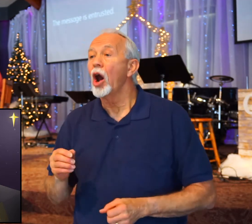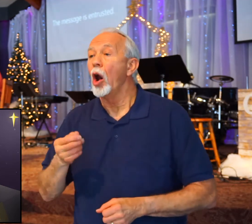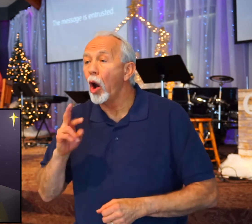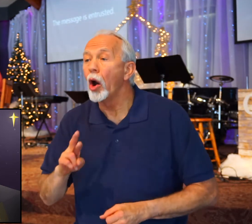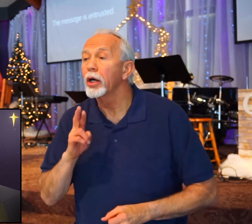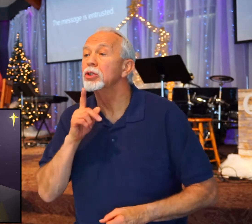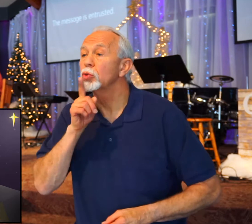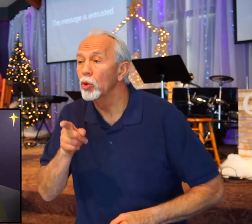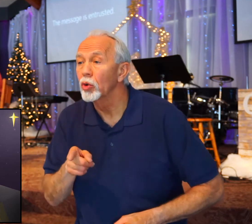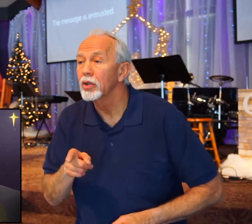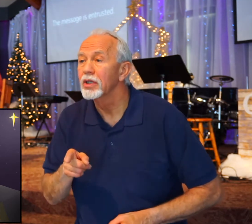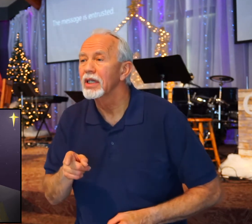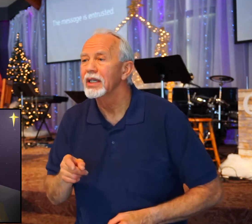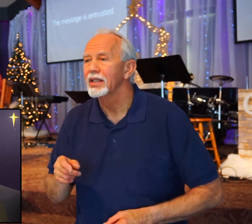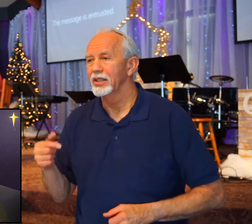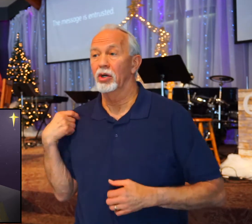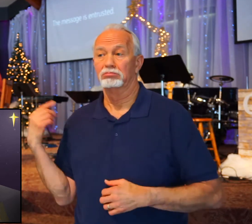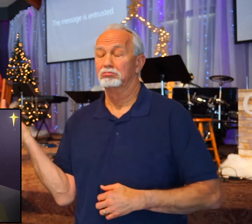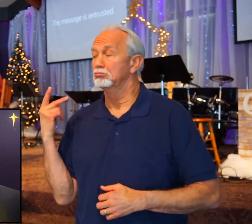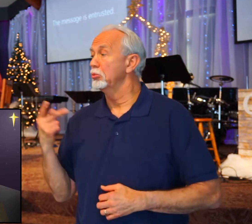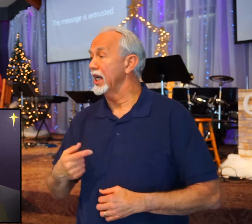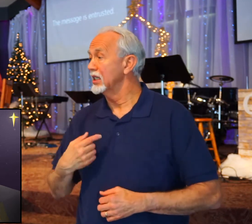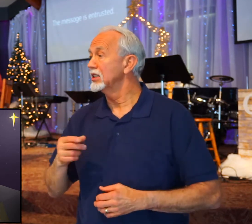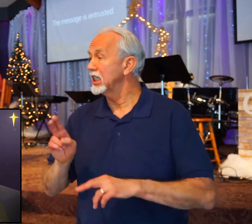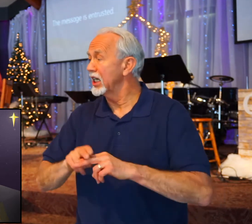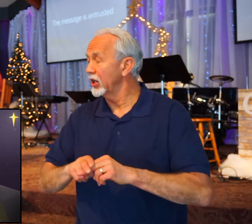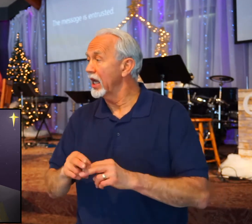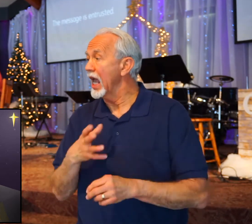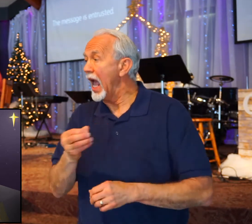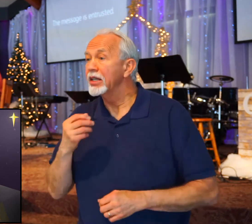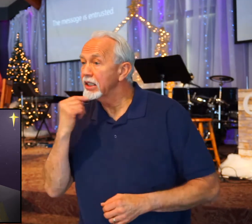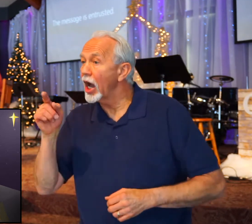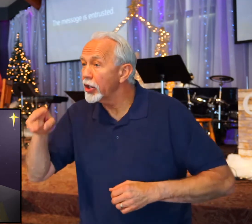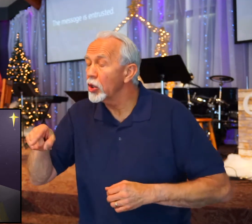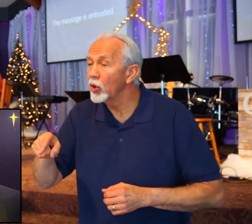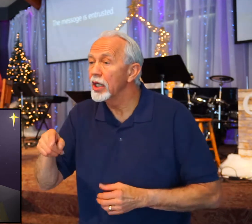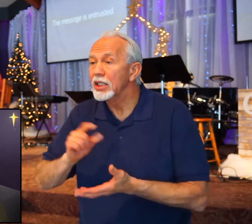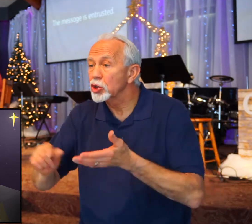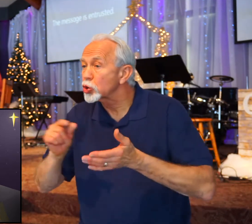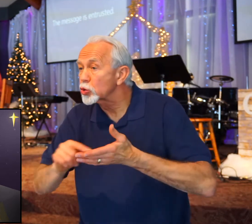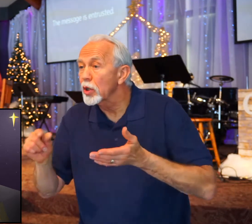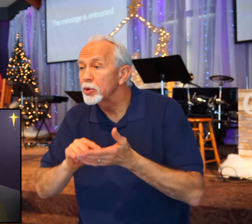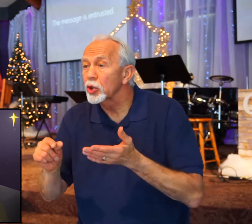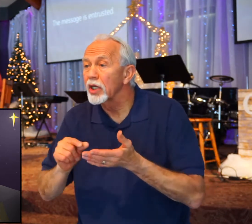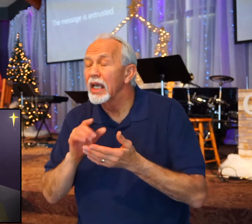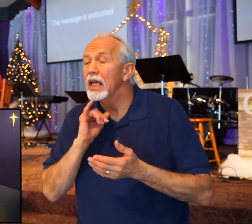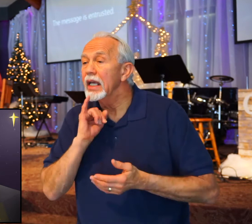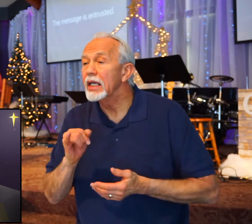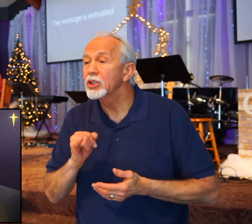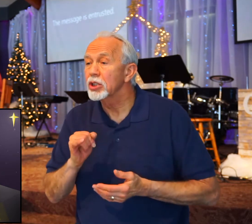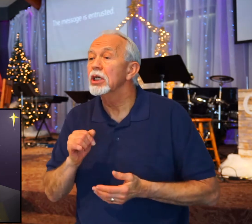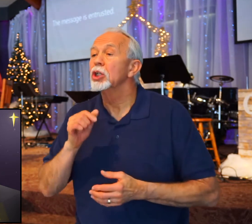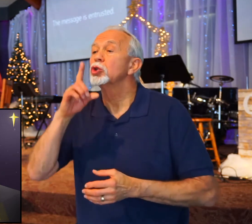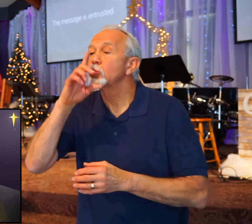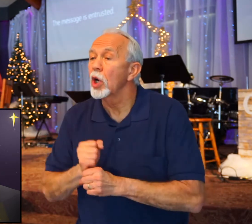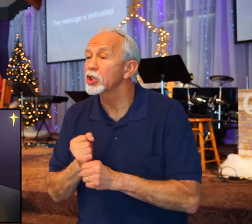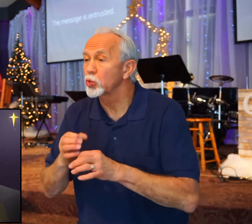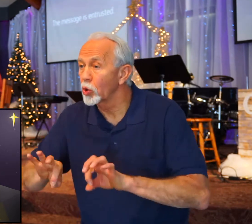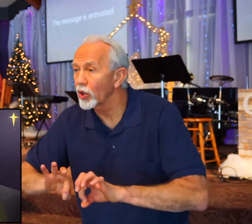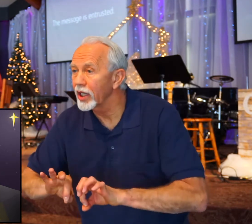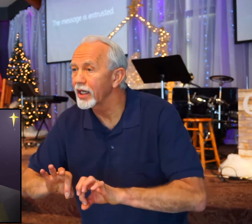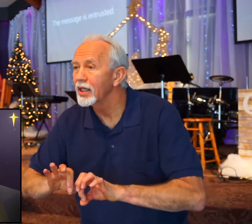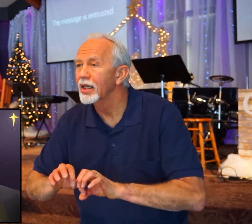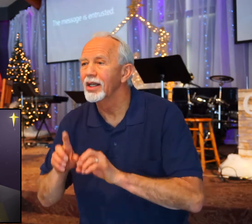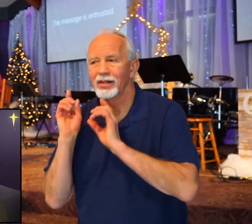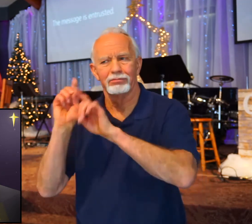out. Jason and I can sit here and tell you that Scripture is trustworthy. Just go do